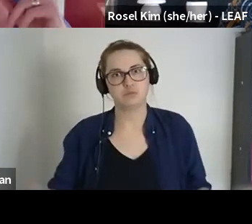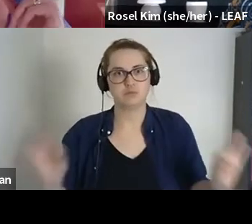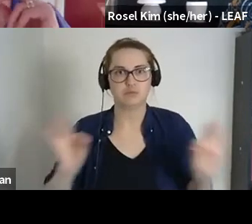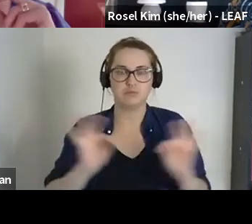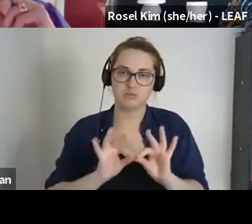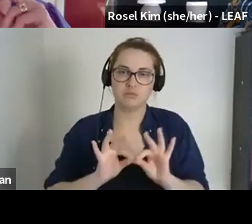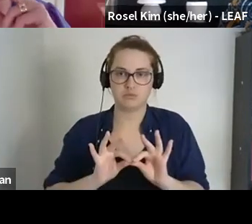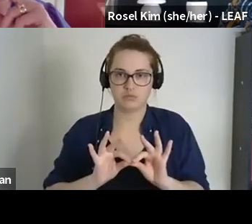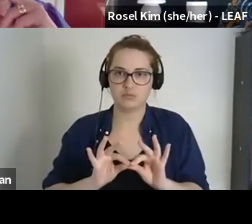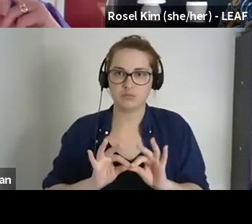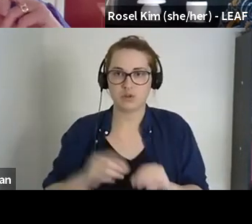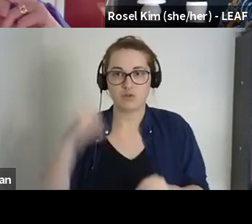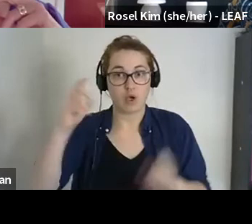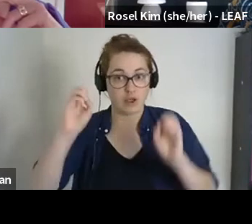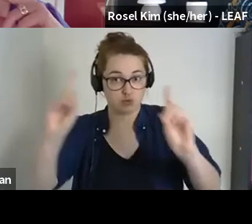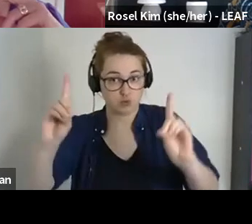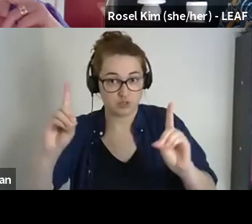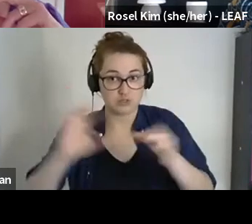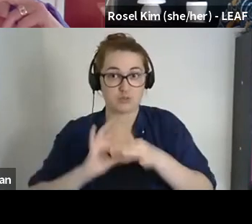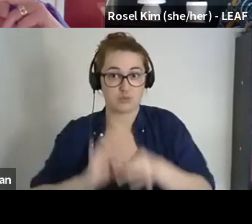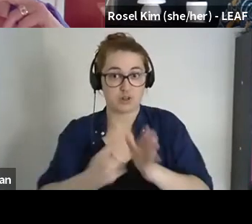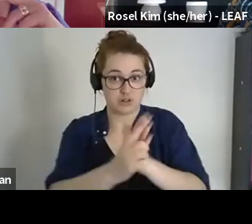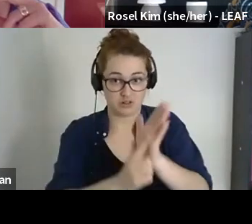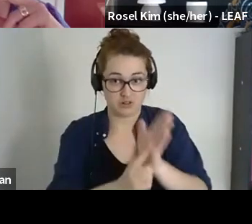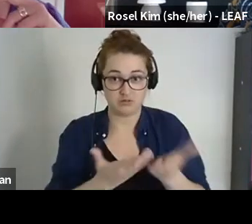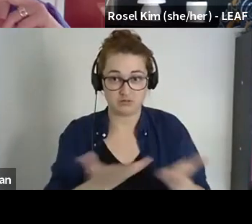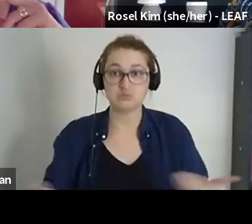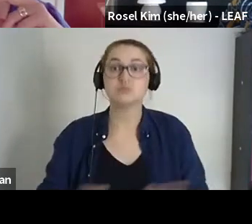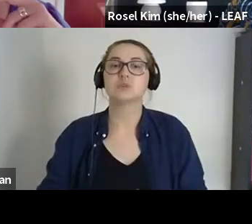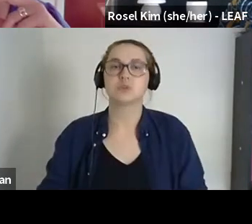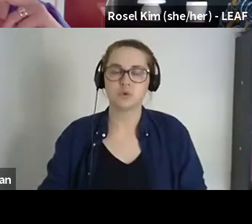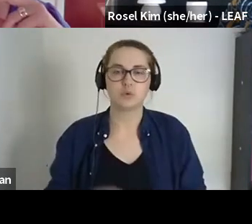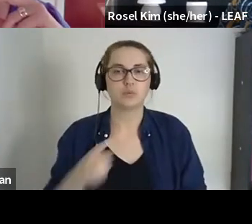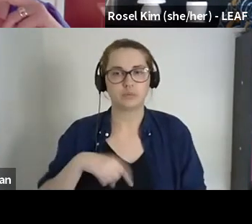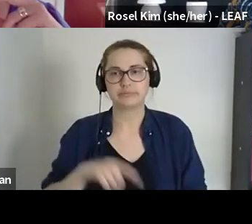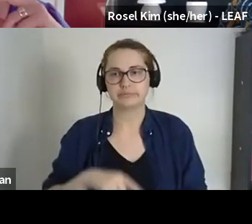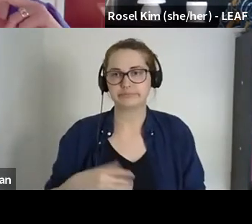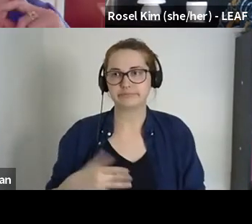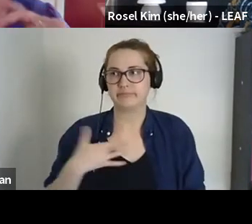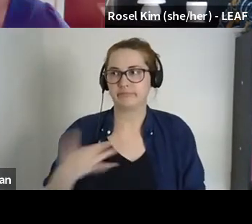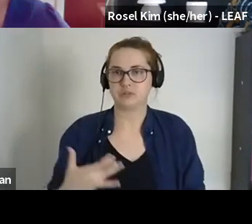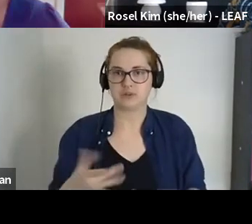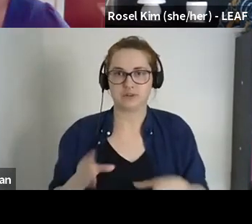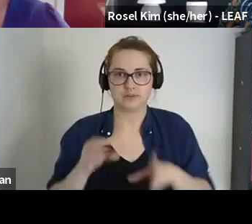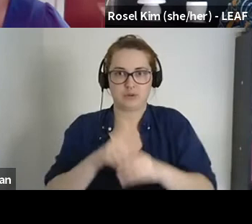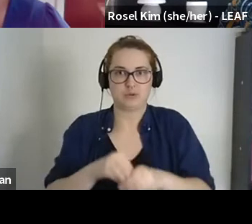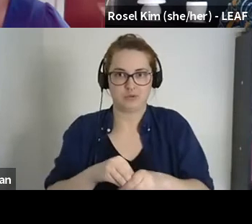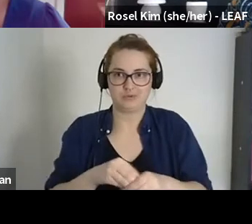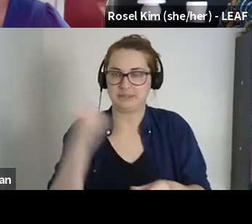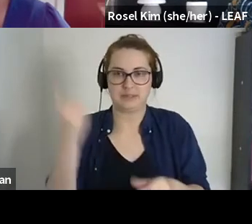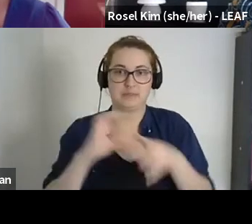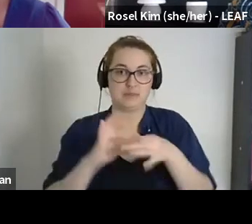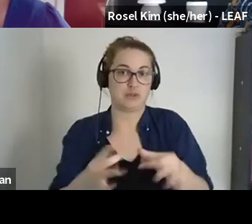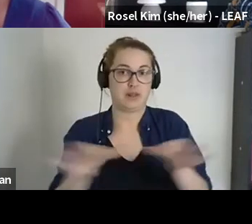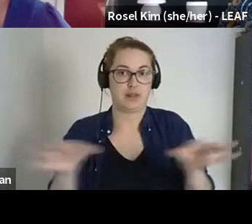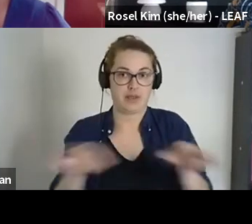of judicial education. It's always something that we try to include in our legal arguments. And I know Leif and Dawn also pay very